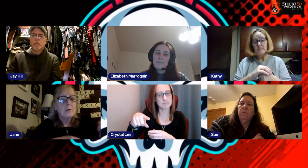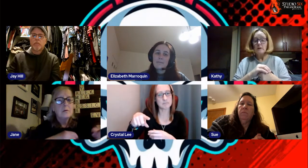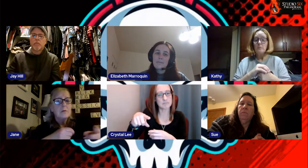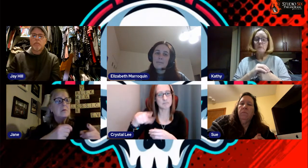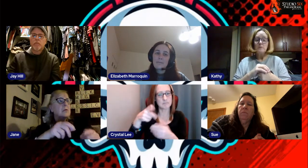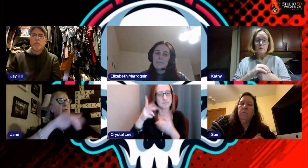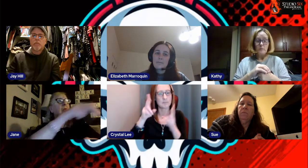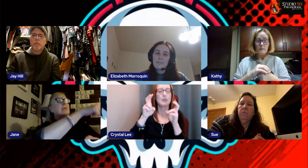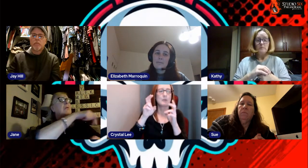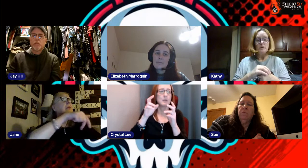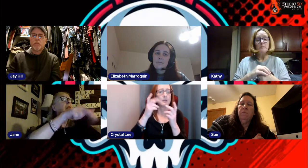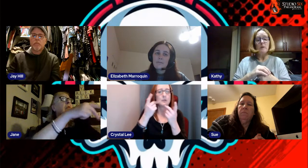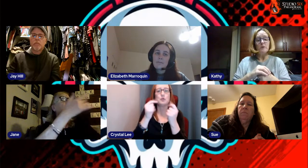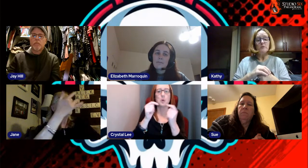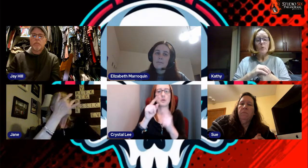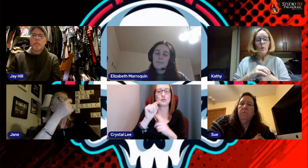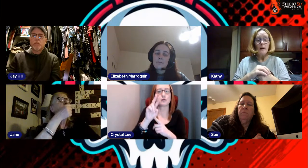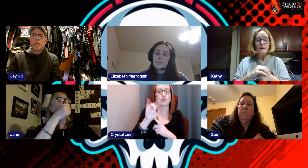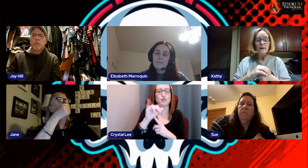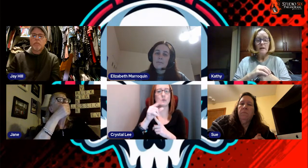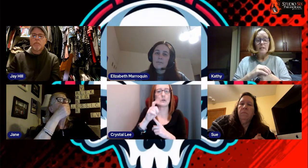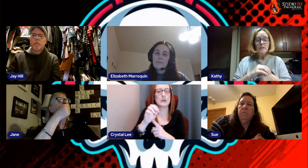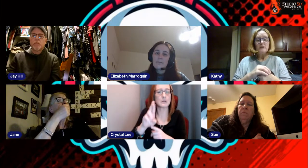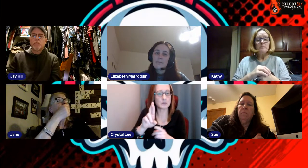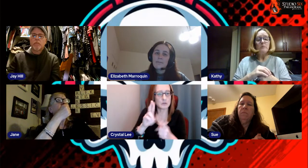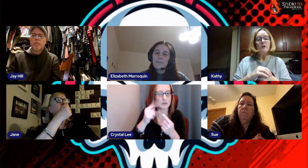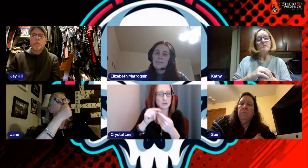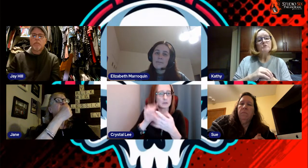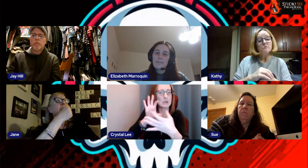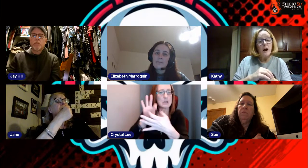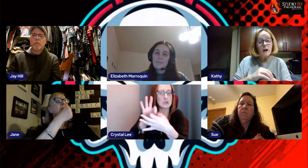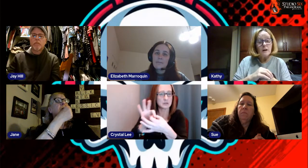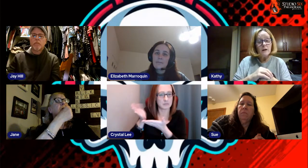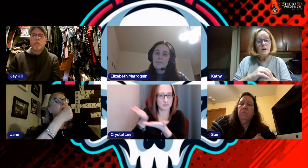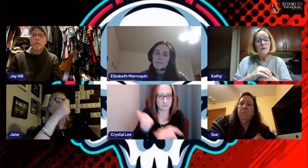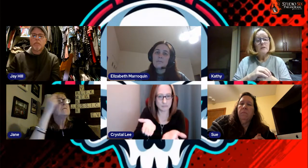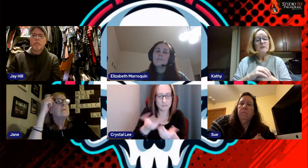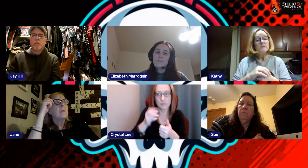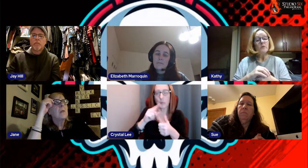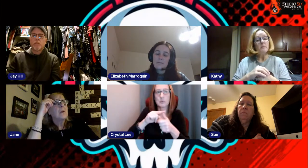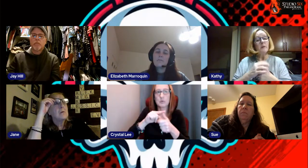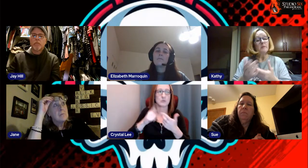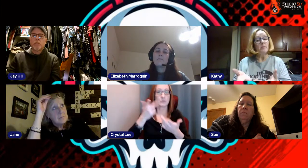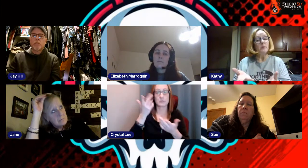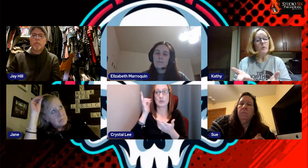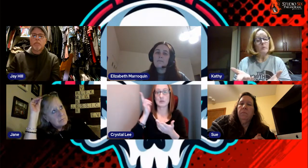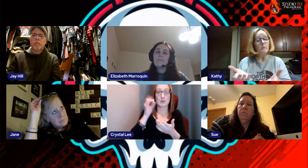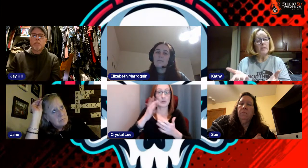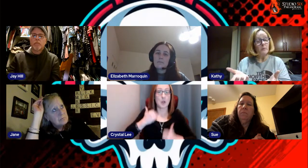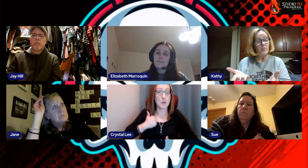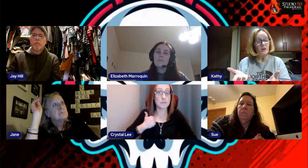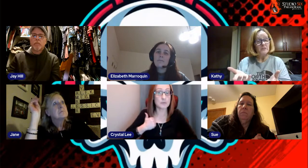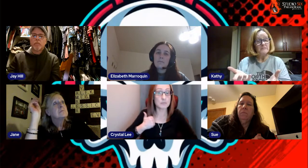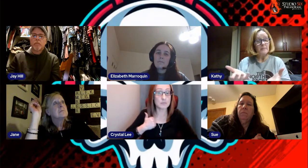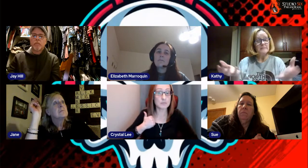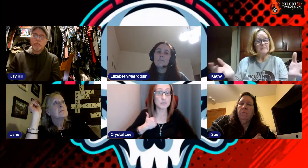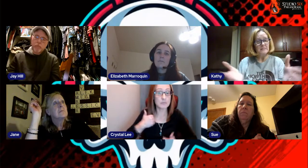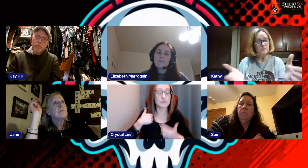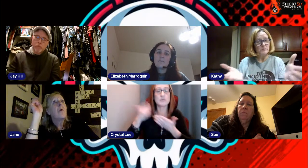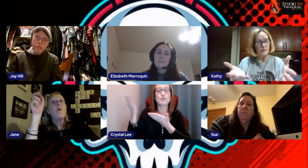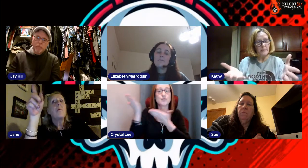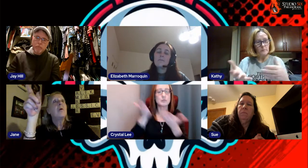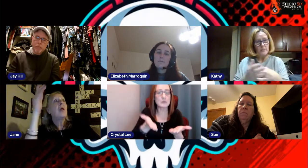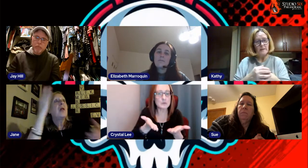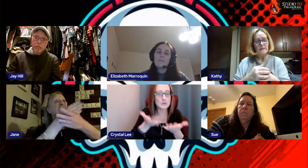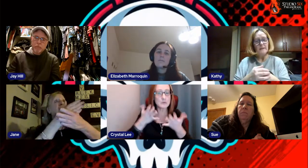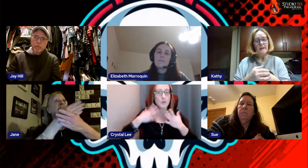connect them with them. So she might bring a toy, or she might bring a truck so that maybe a little boy will play with her or something and